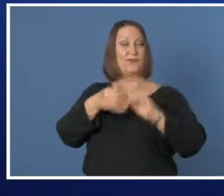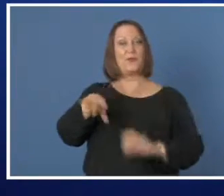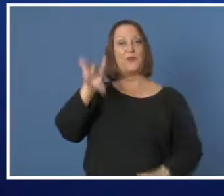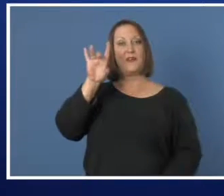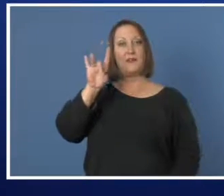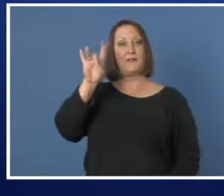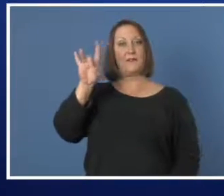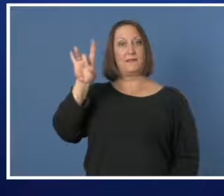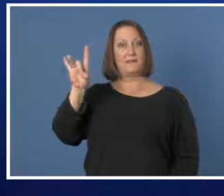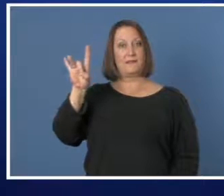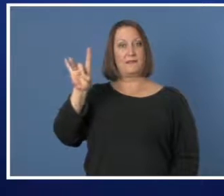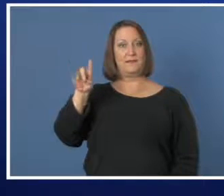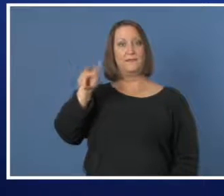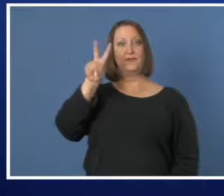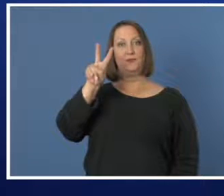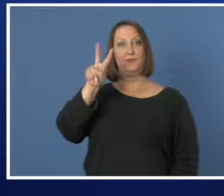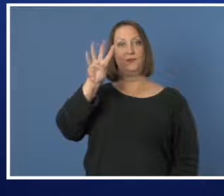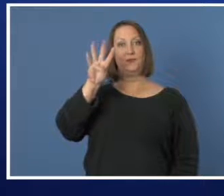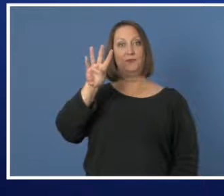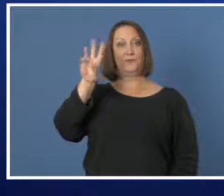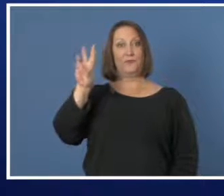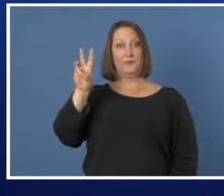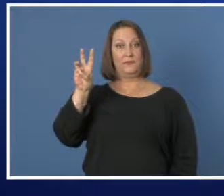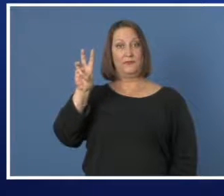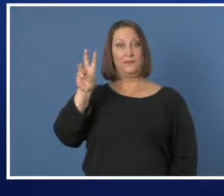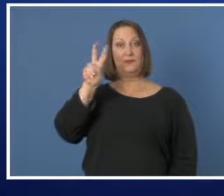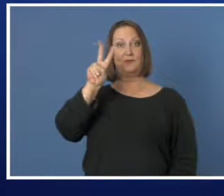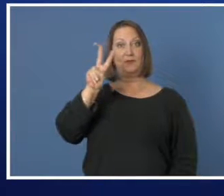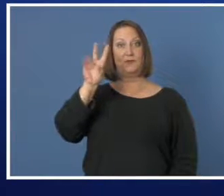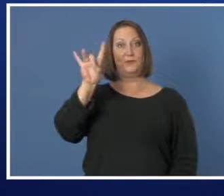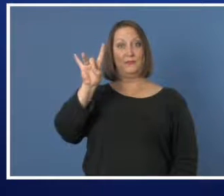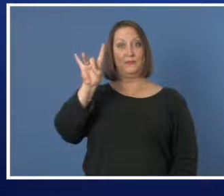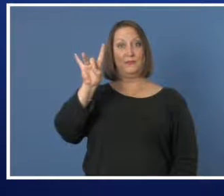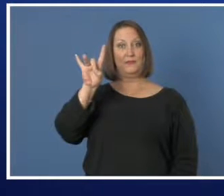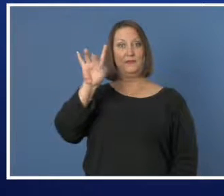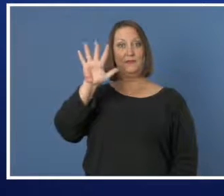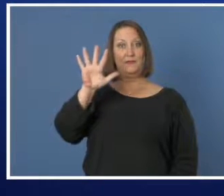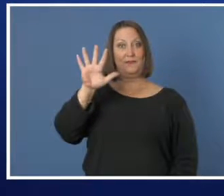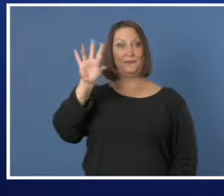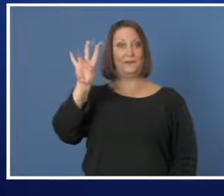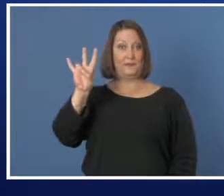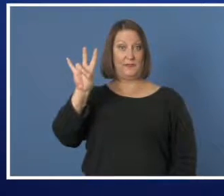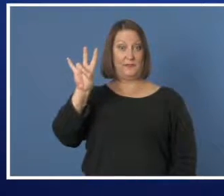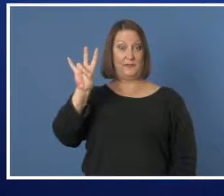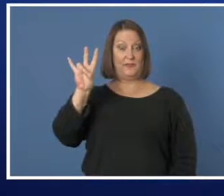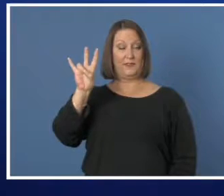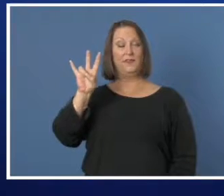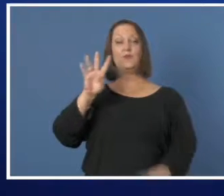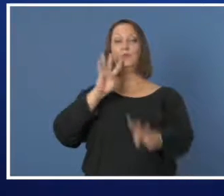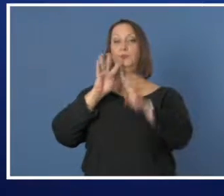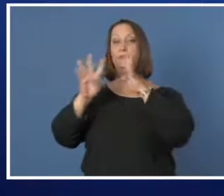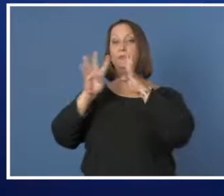888-246-2857 888-277